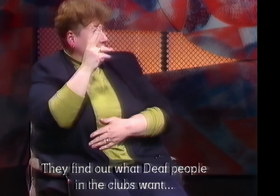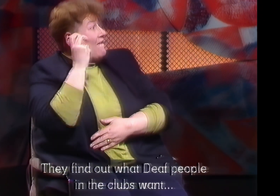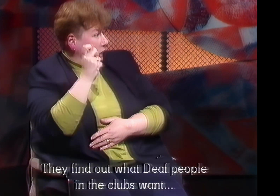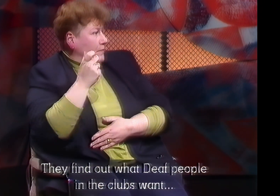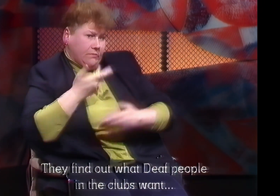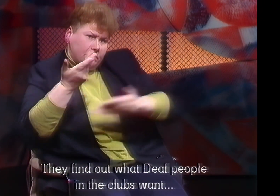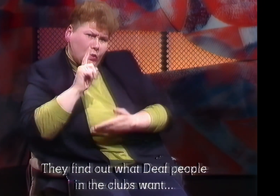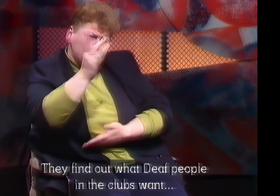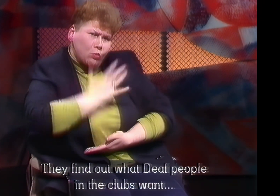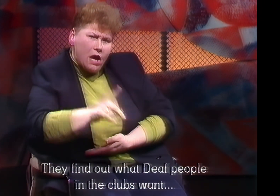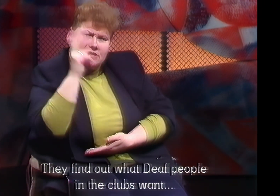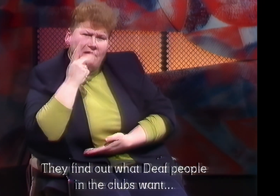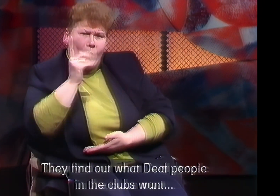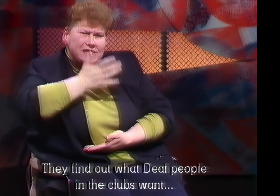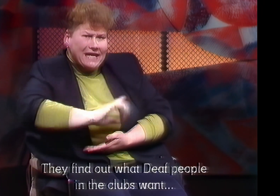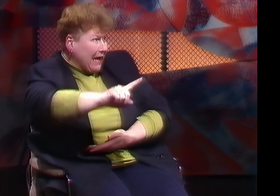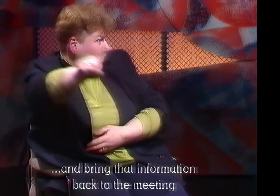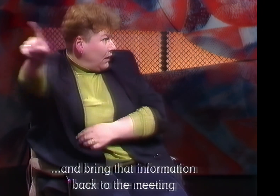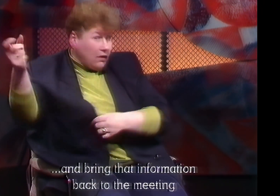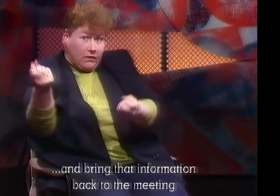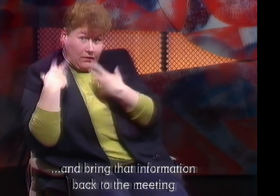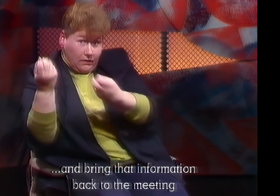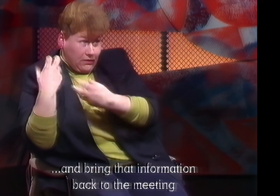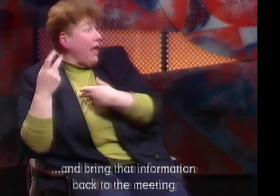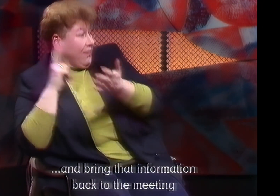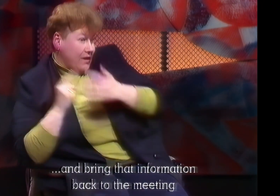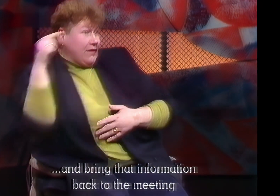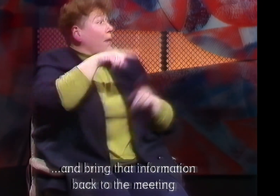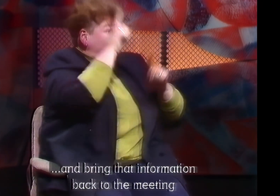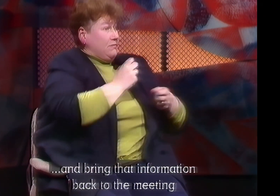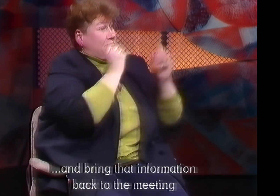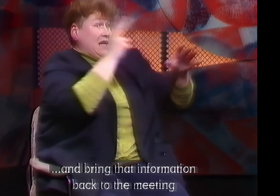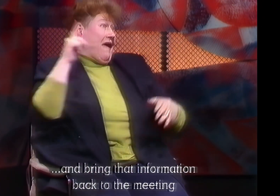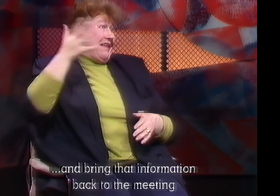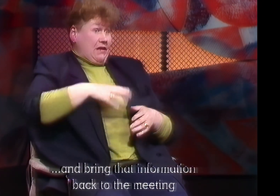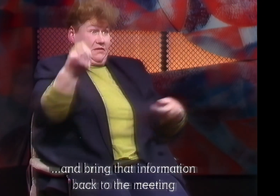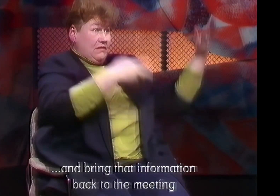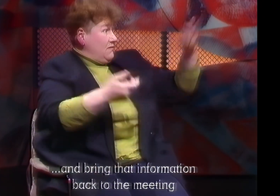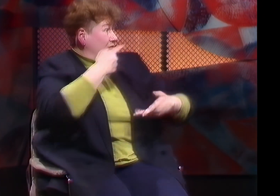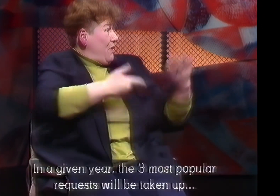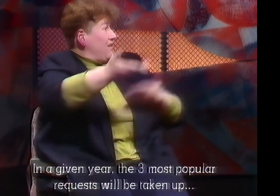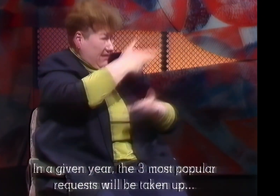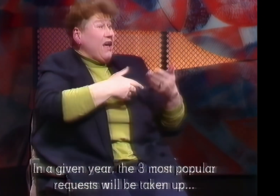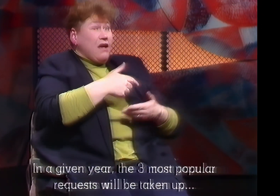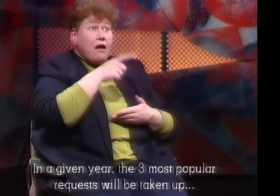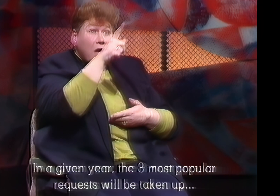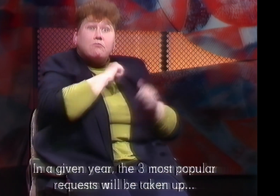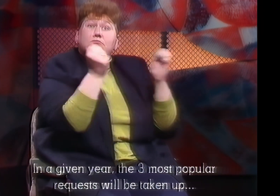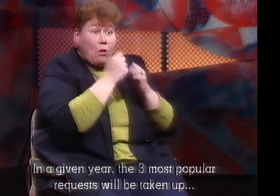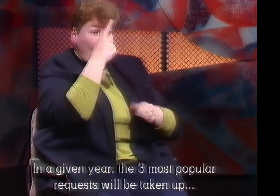in the clubs want and need, and for bringing that information back to the meeting. In a given year, the